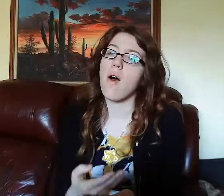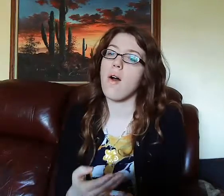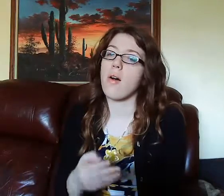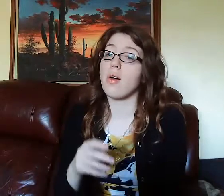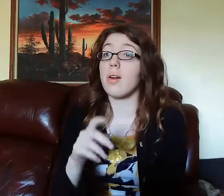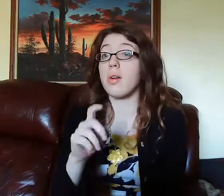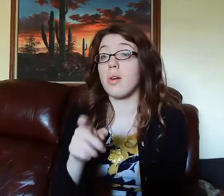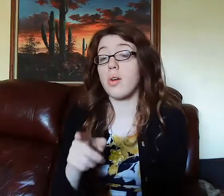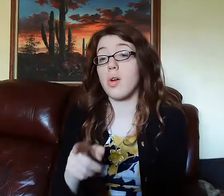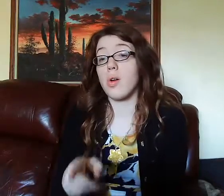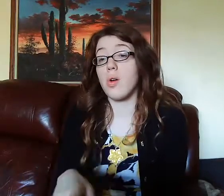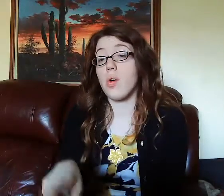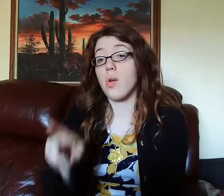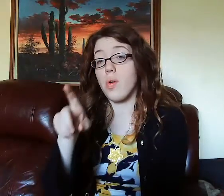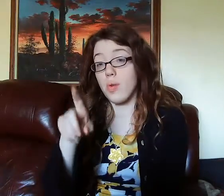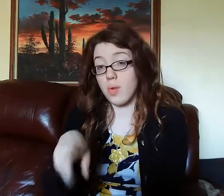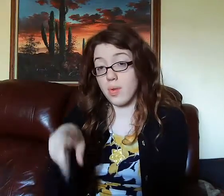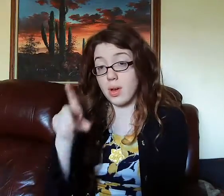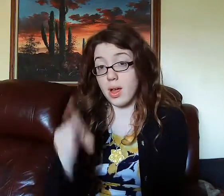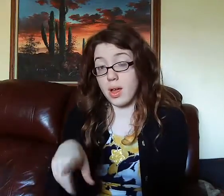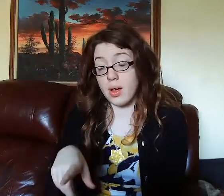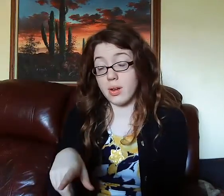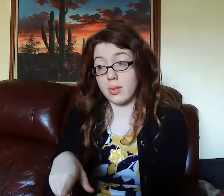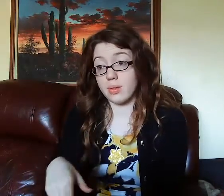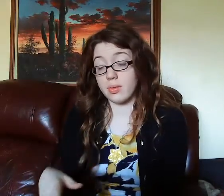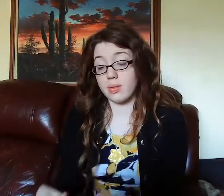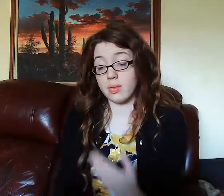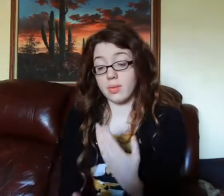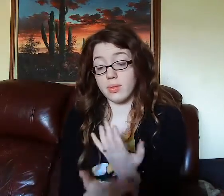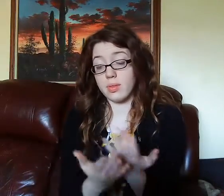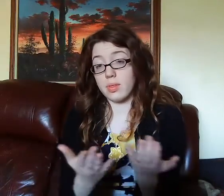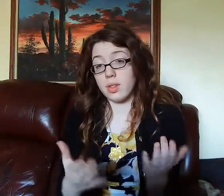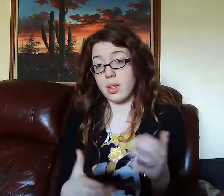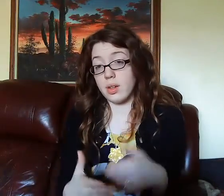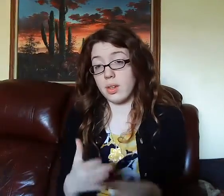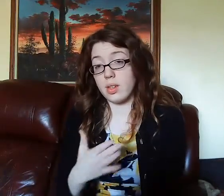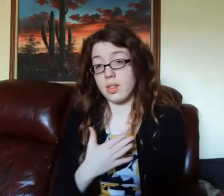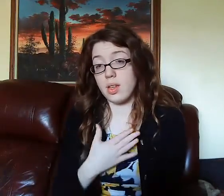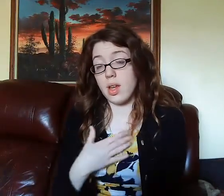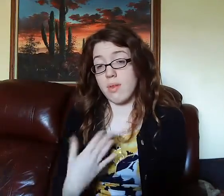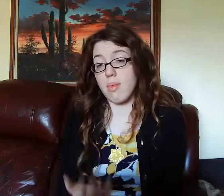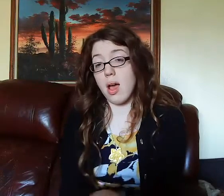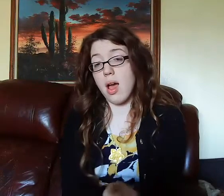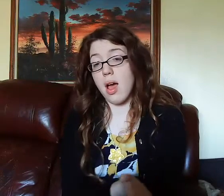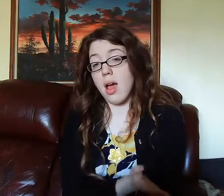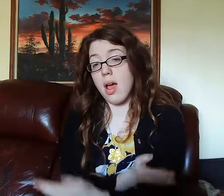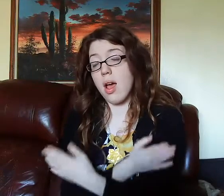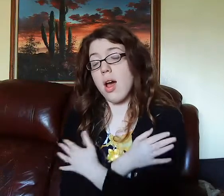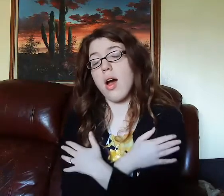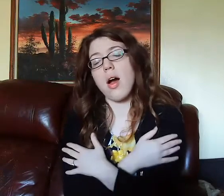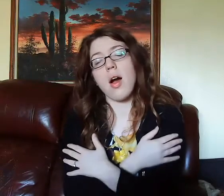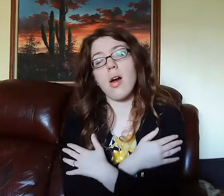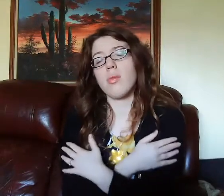my need Is here inside my arms,